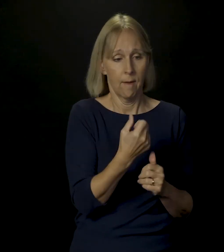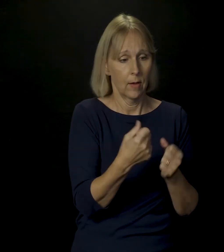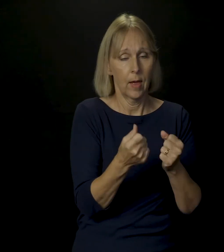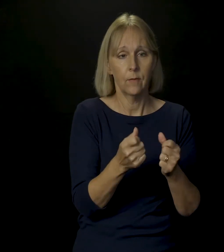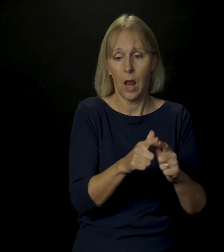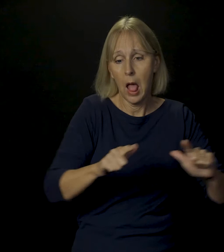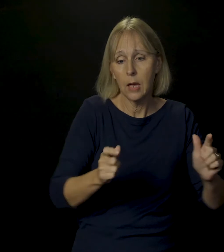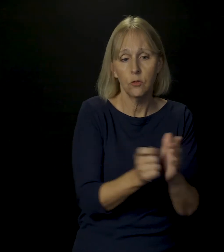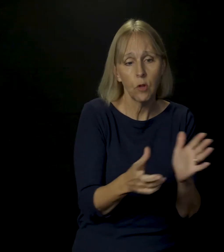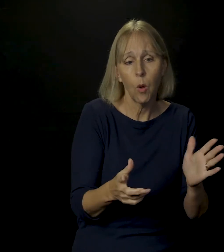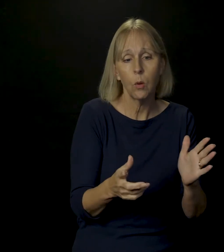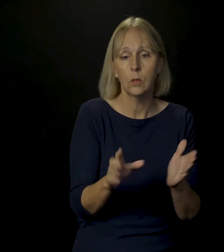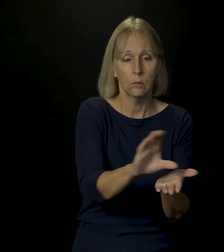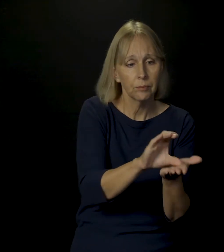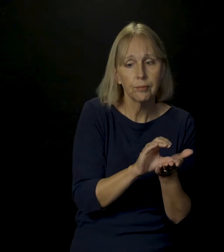They Distributed